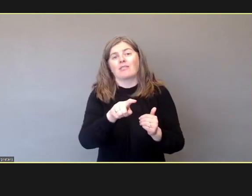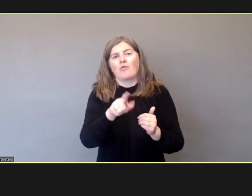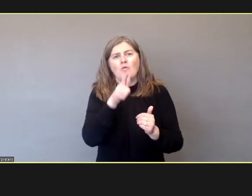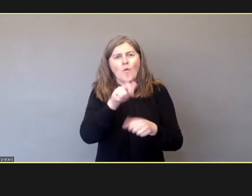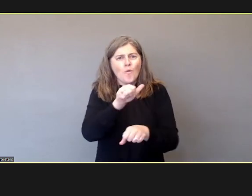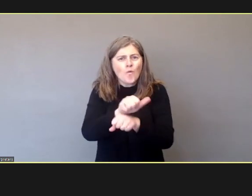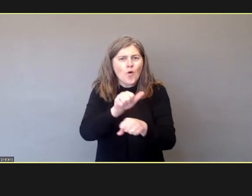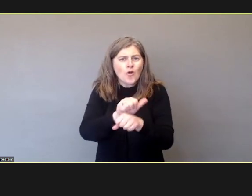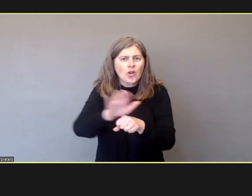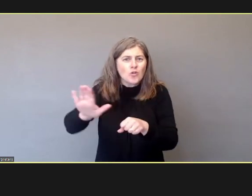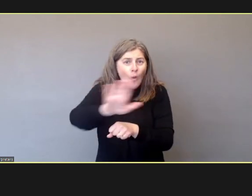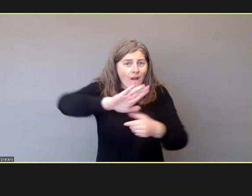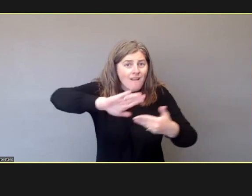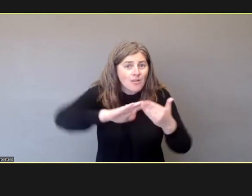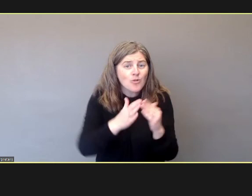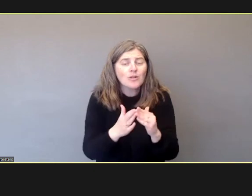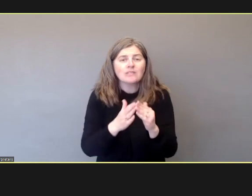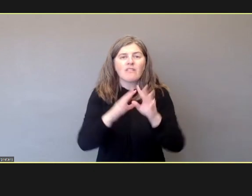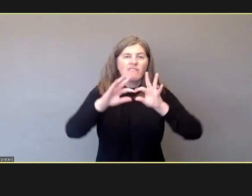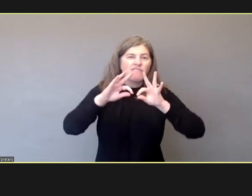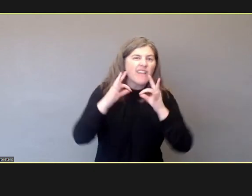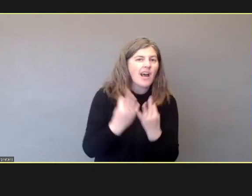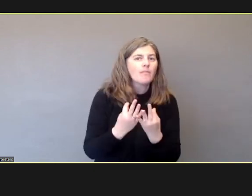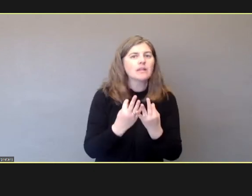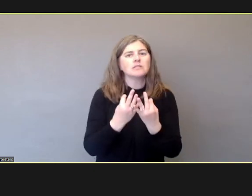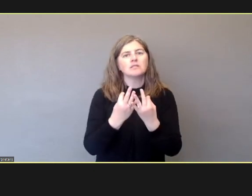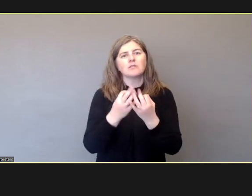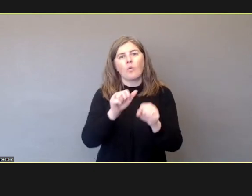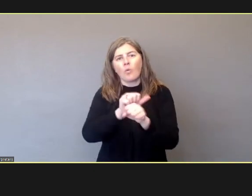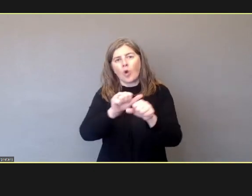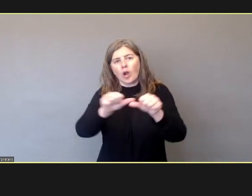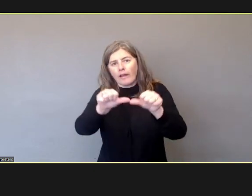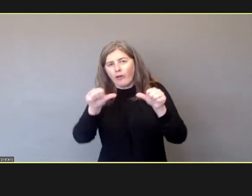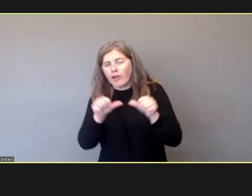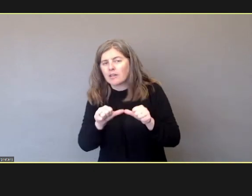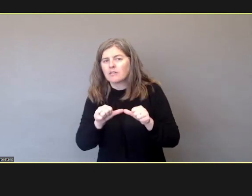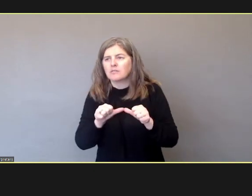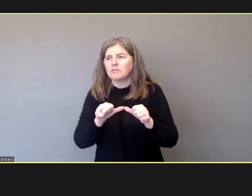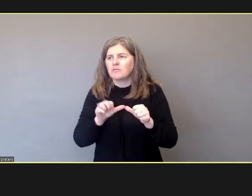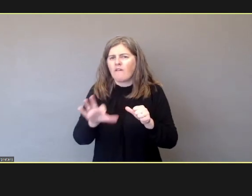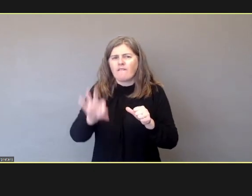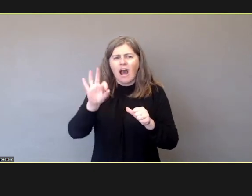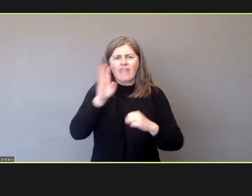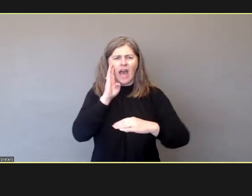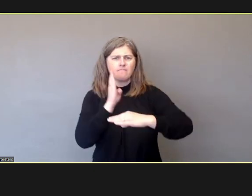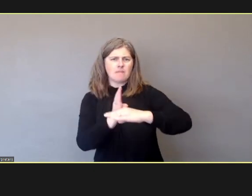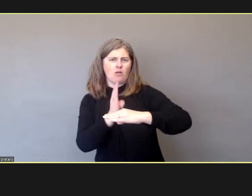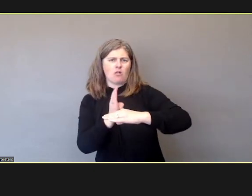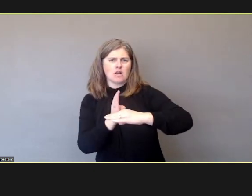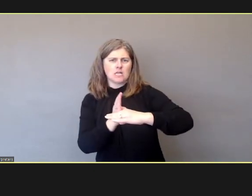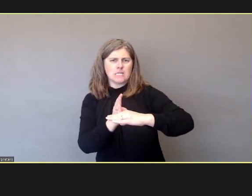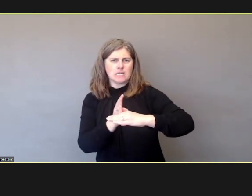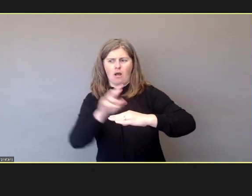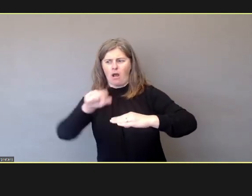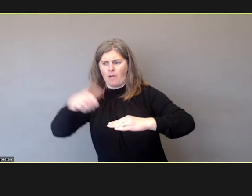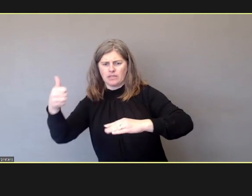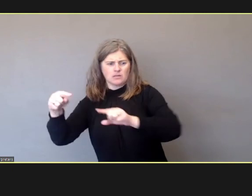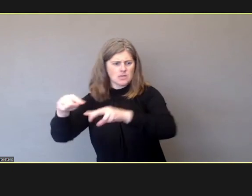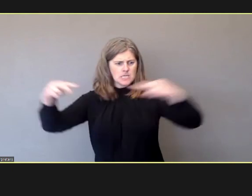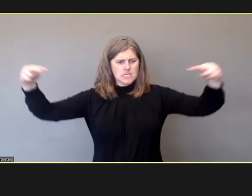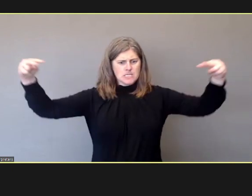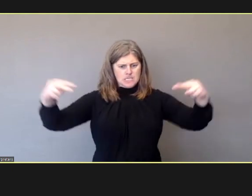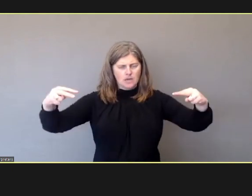in your own communities, families, workplaces, to find that middle way. I think it was, and